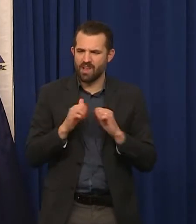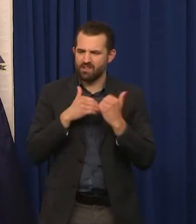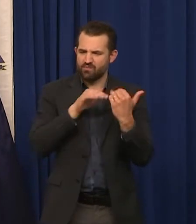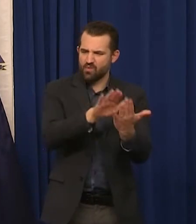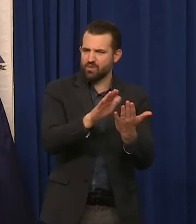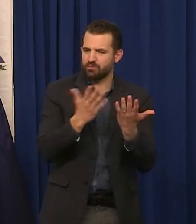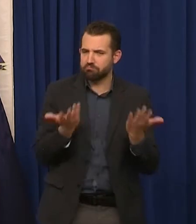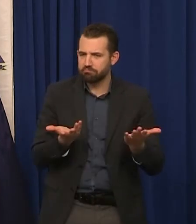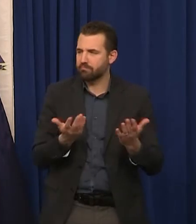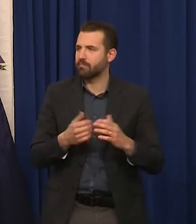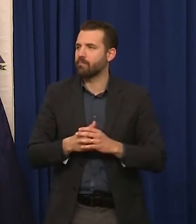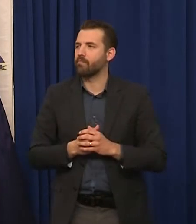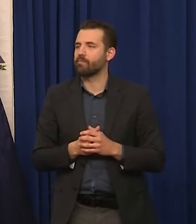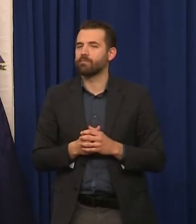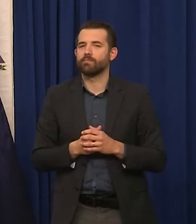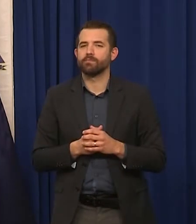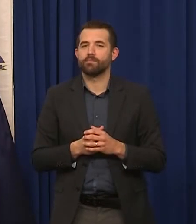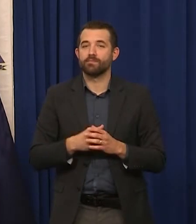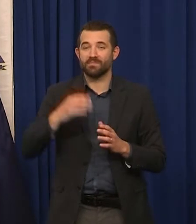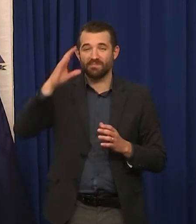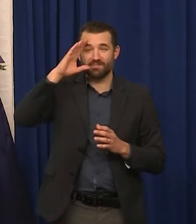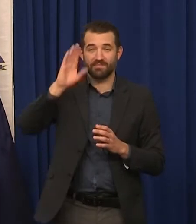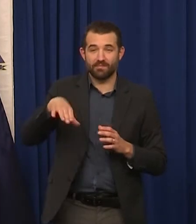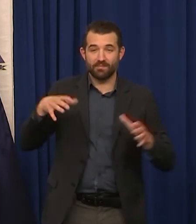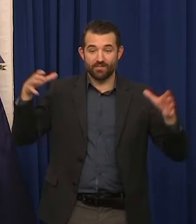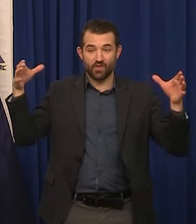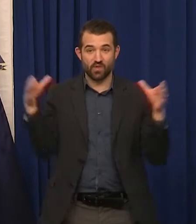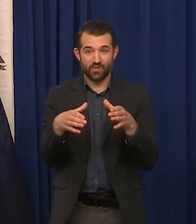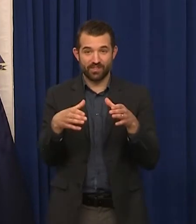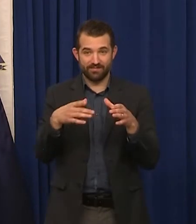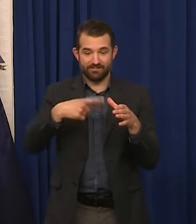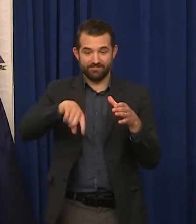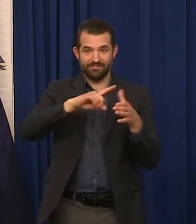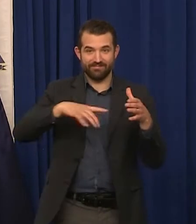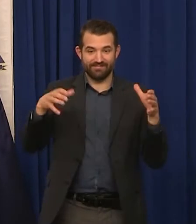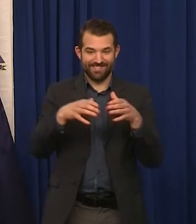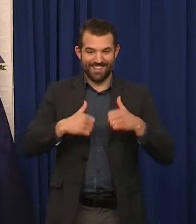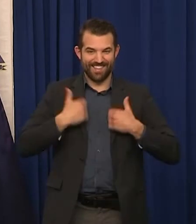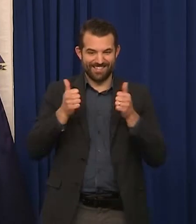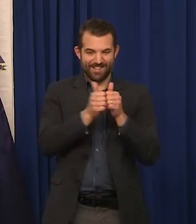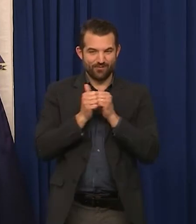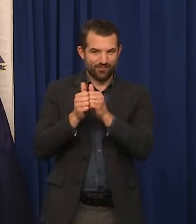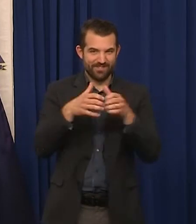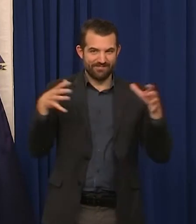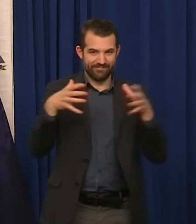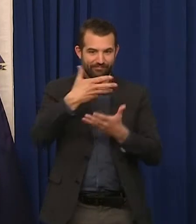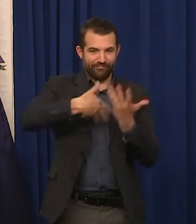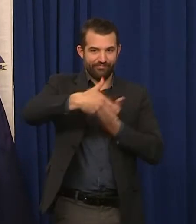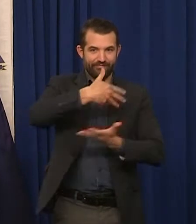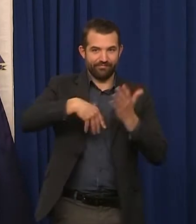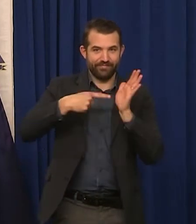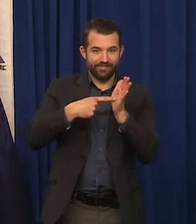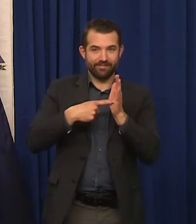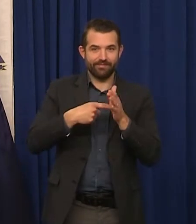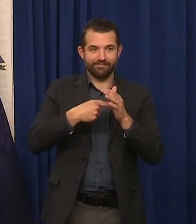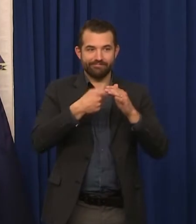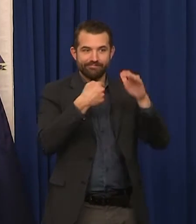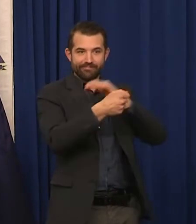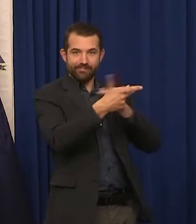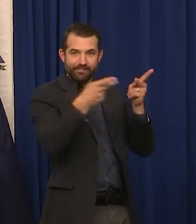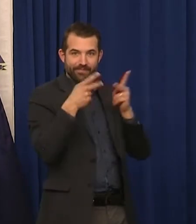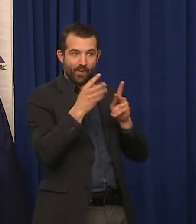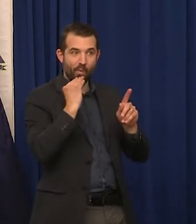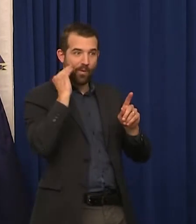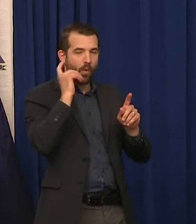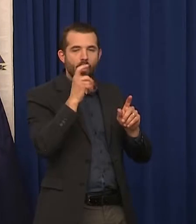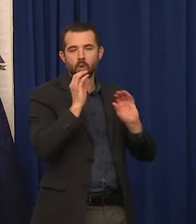is congregate settings such as shelters where people experiencing homelessness reside are of top concern for us. Several